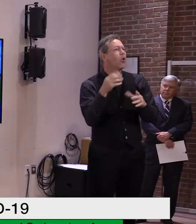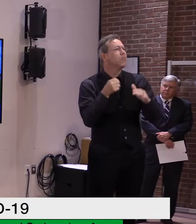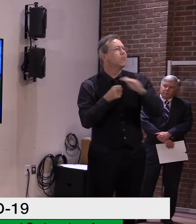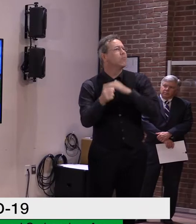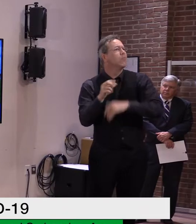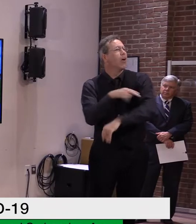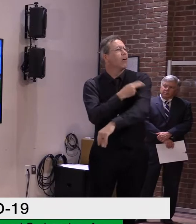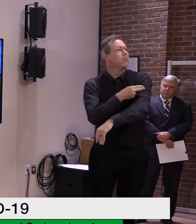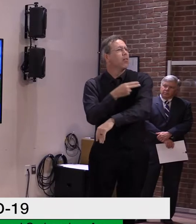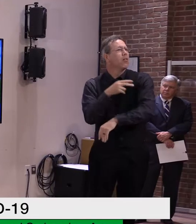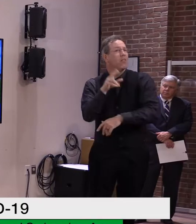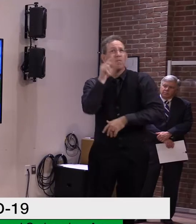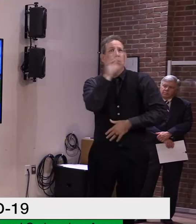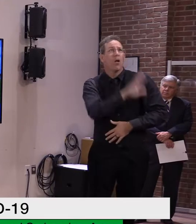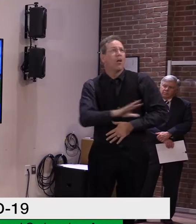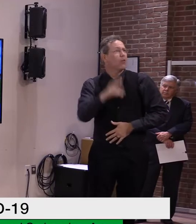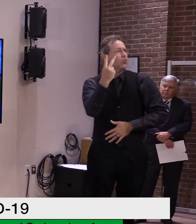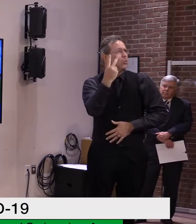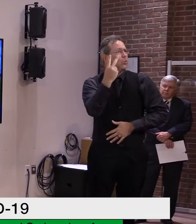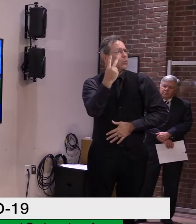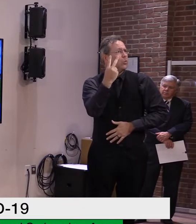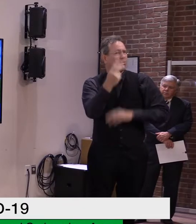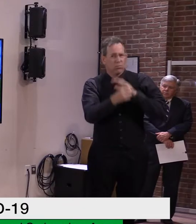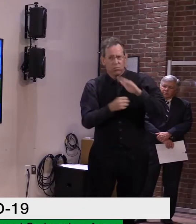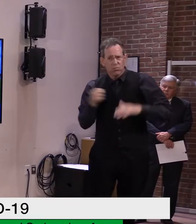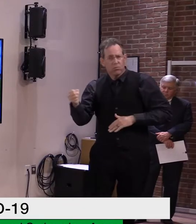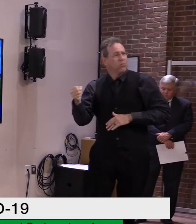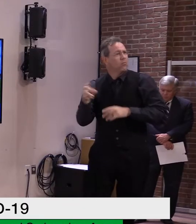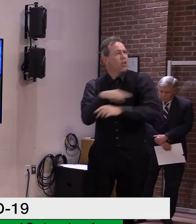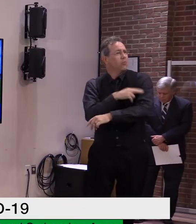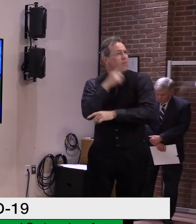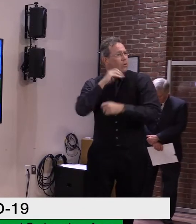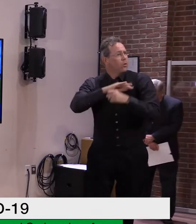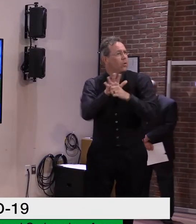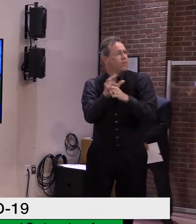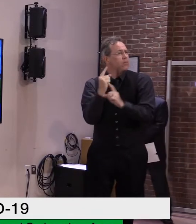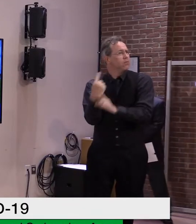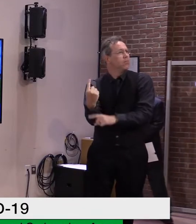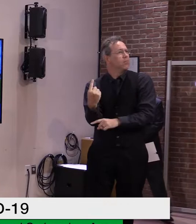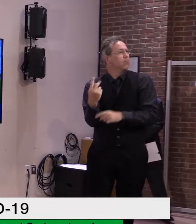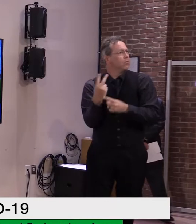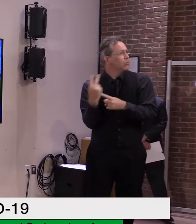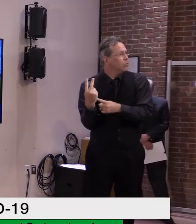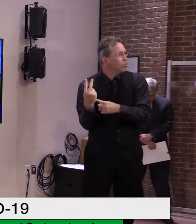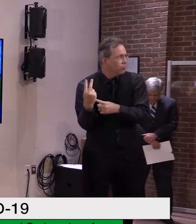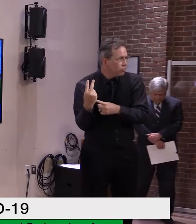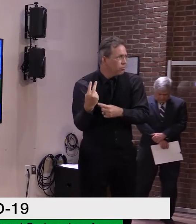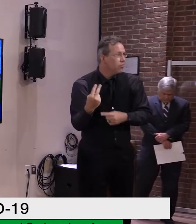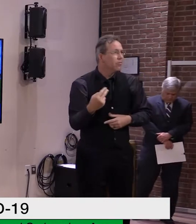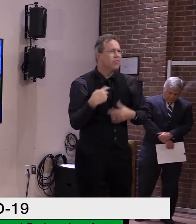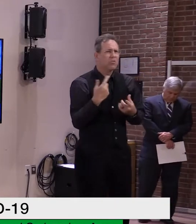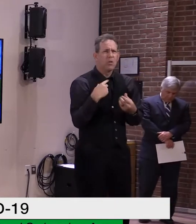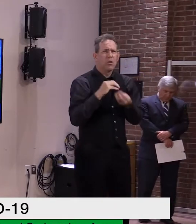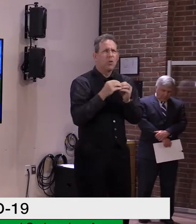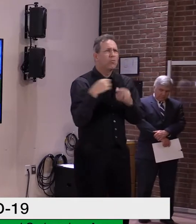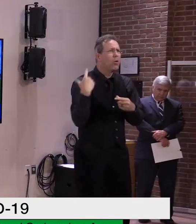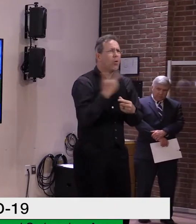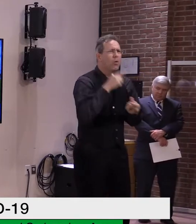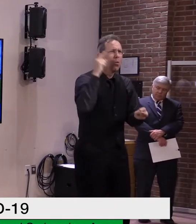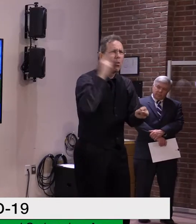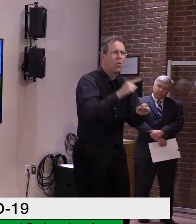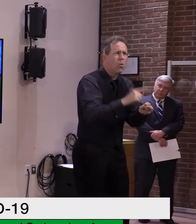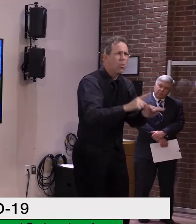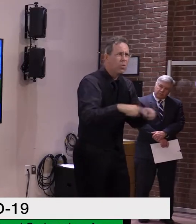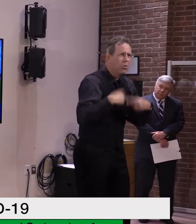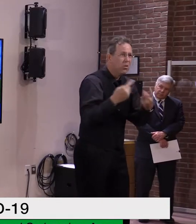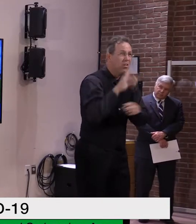hospitalized with COVID-19. Cases are also at the lowest levels in 8 months. So we need to keep